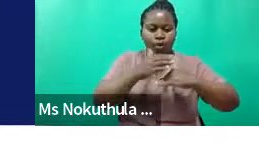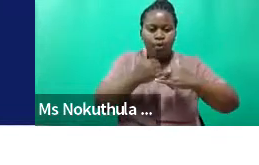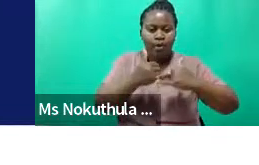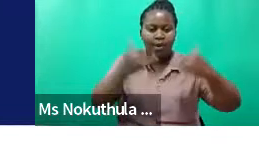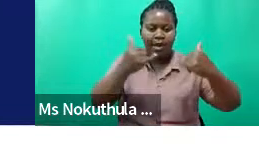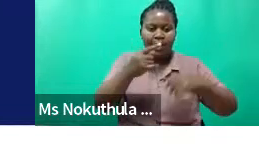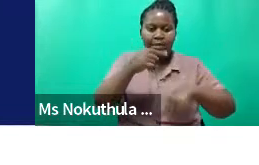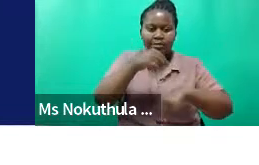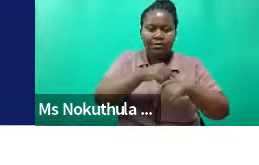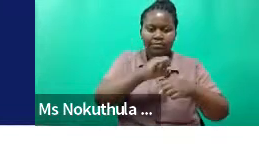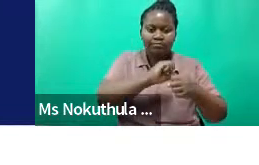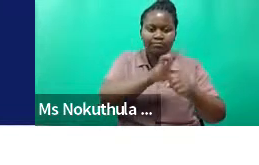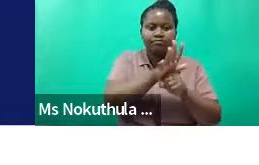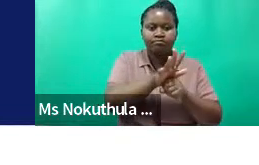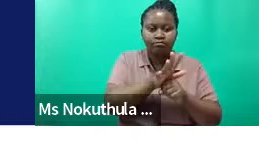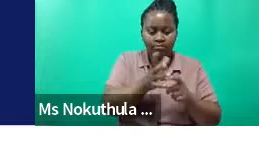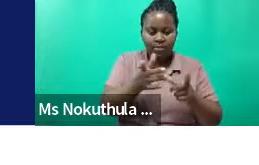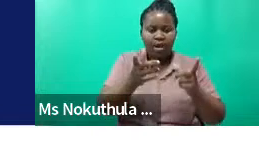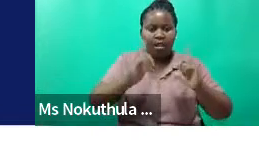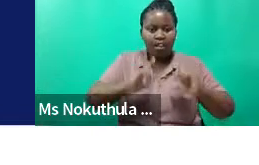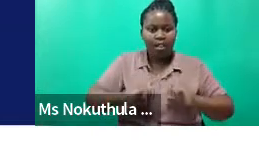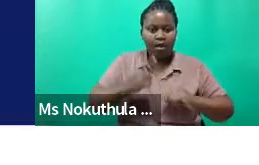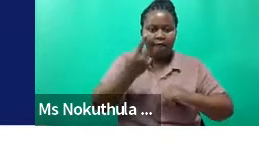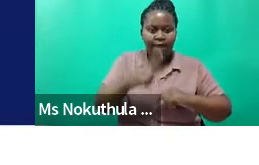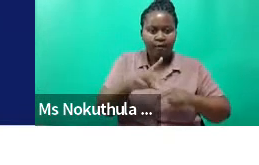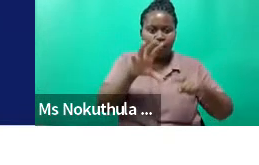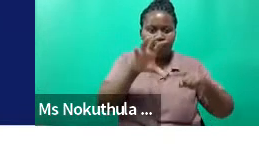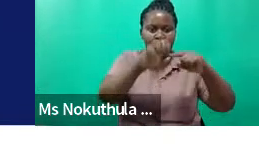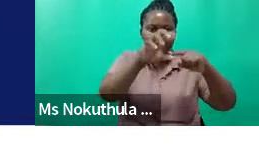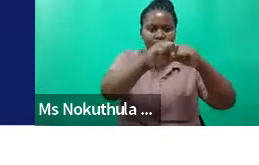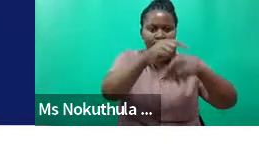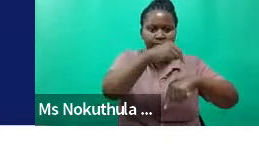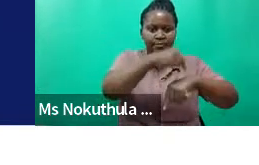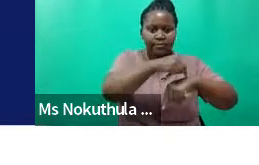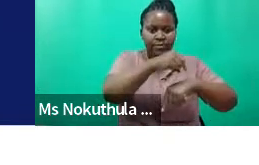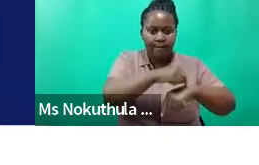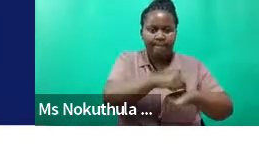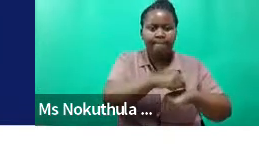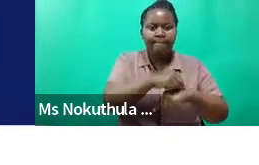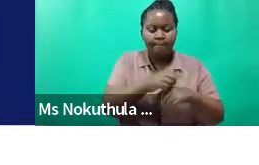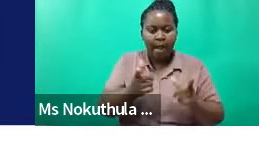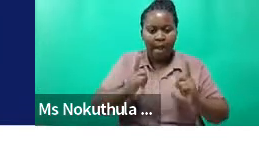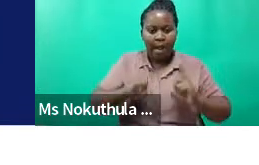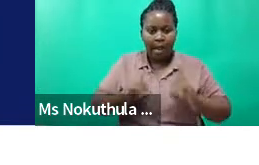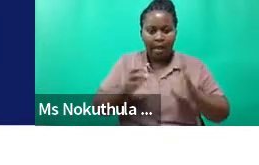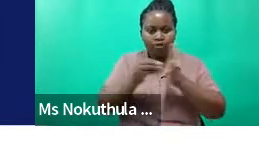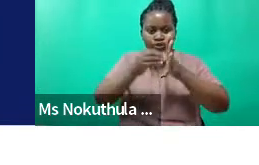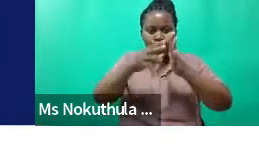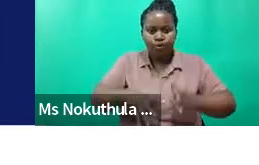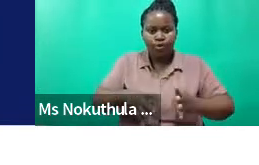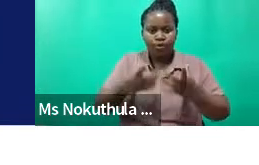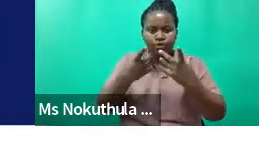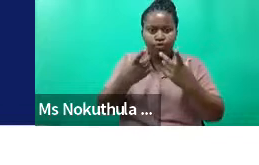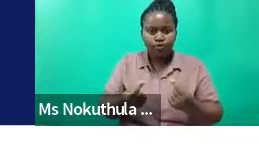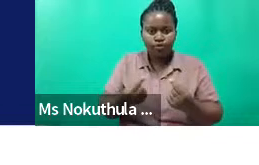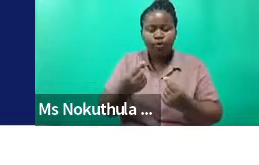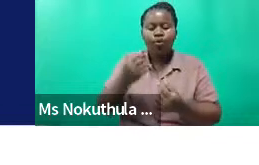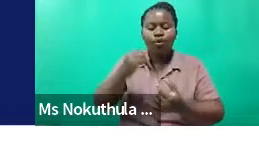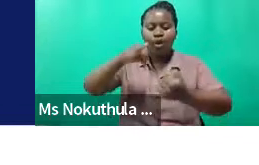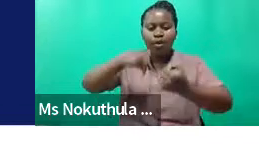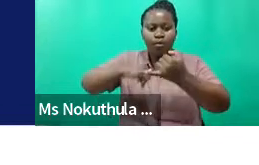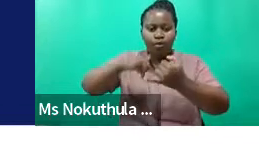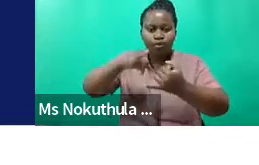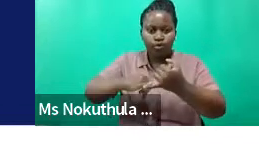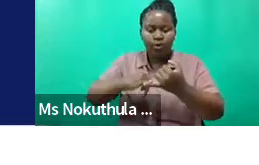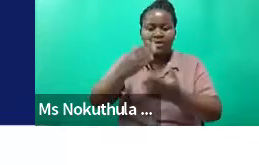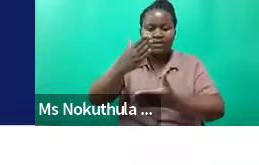for a catch-up period, and that allowed the student to complete some modules and then some modules at the end of the year.